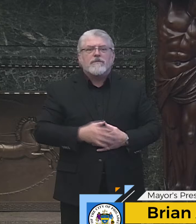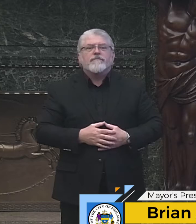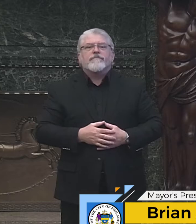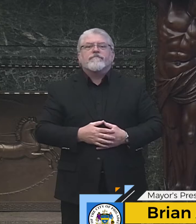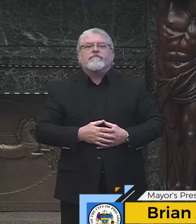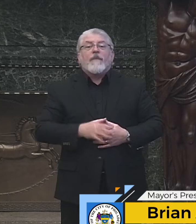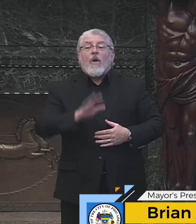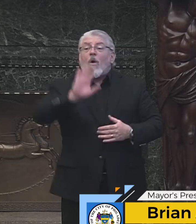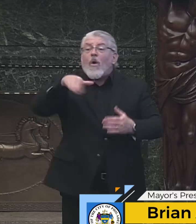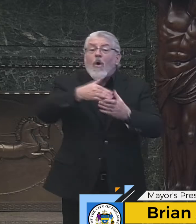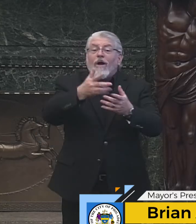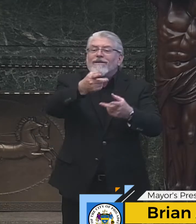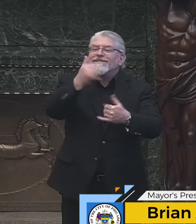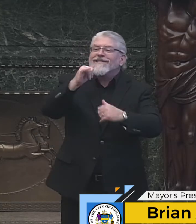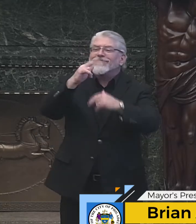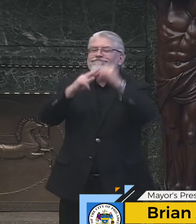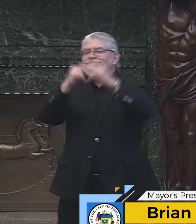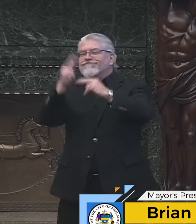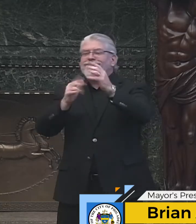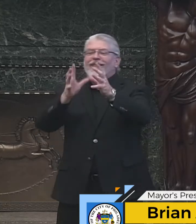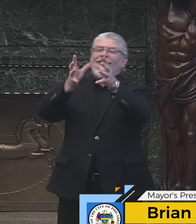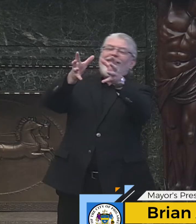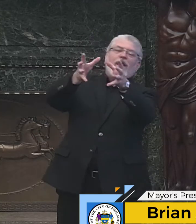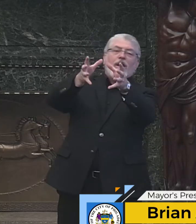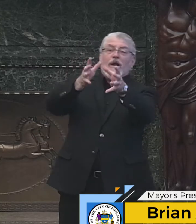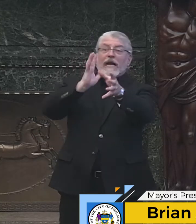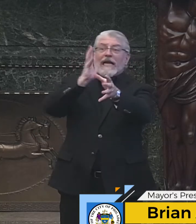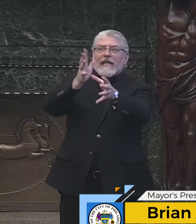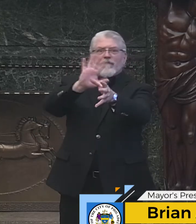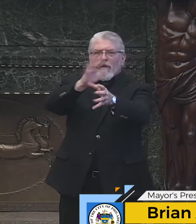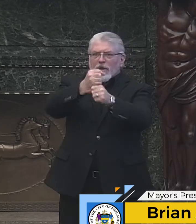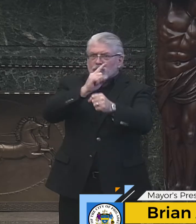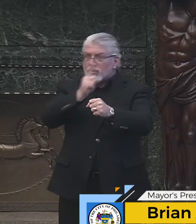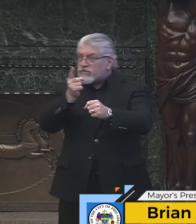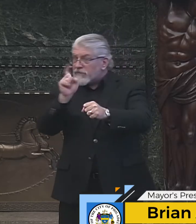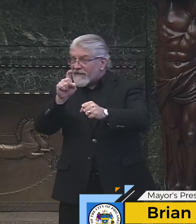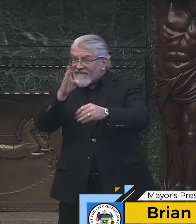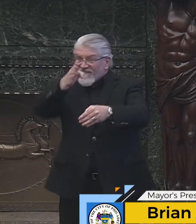construction. Unoccupied residential properties must be left in safe and habitable condition.